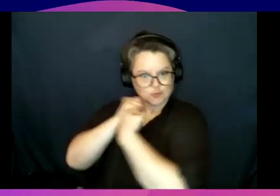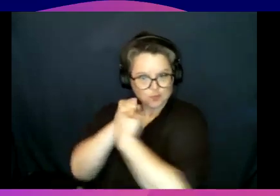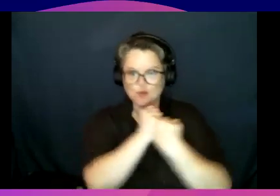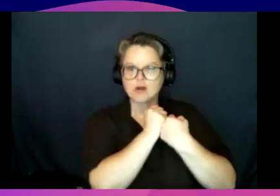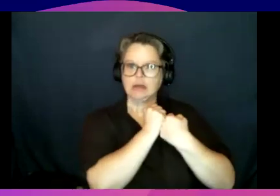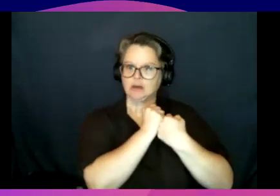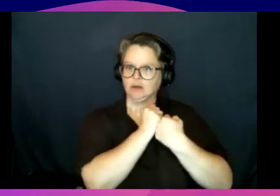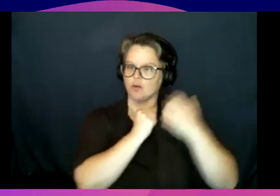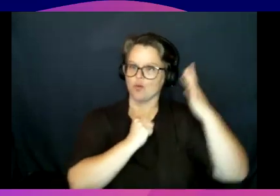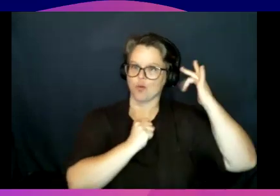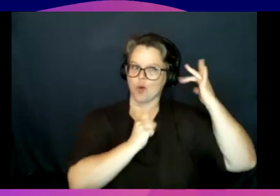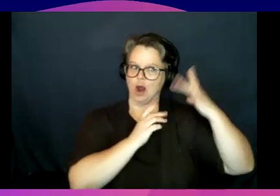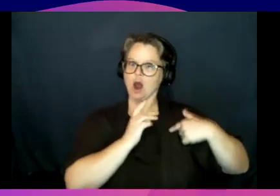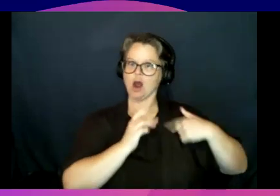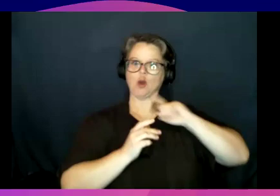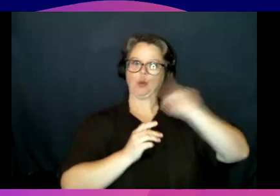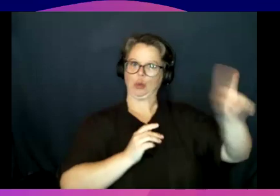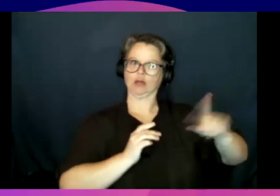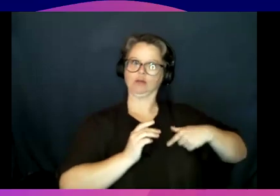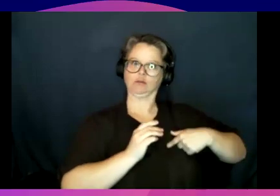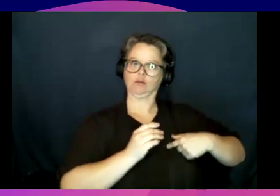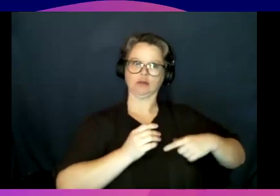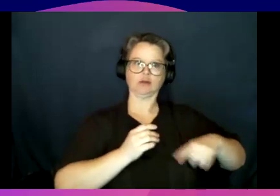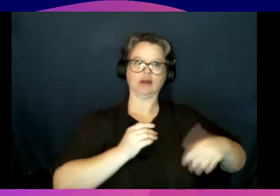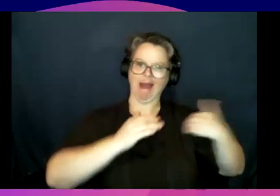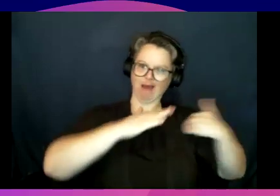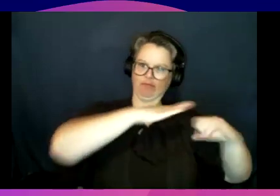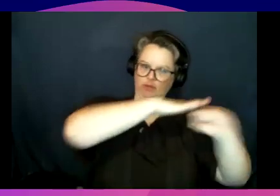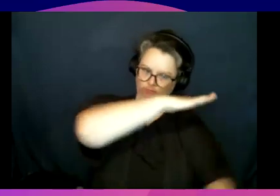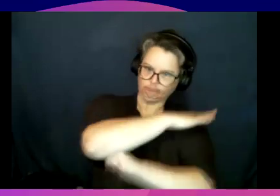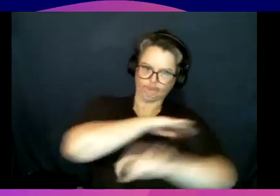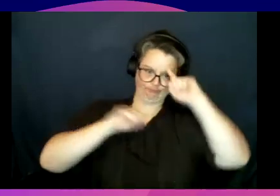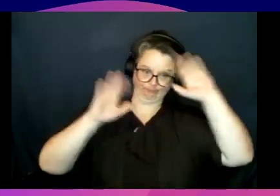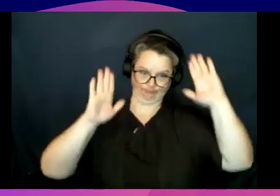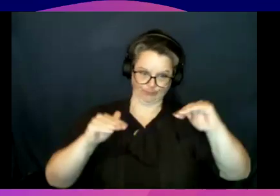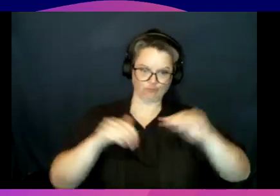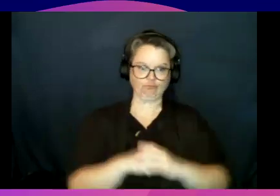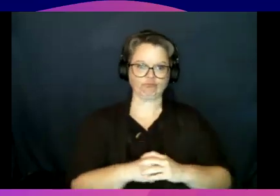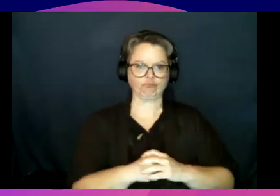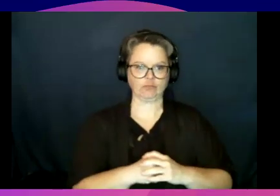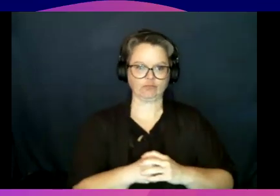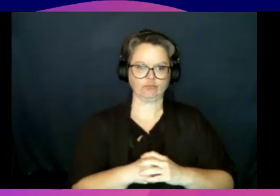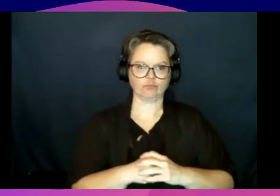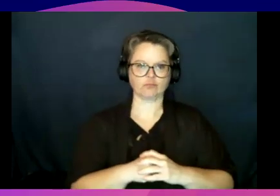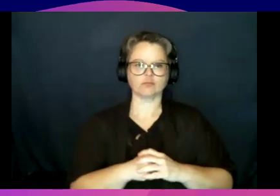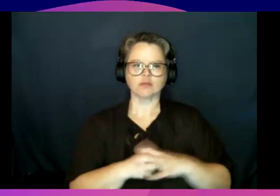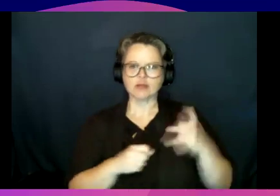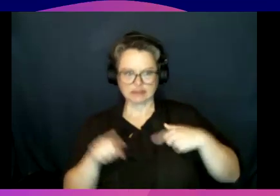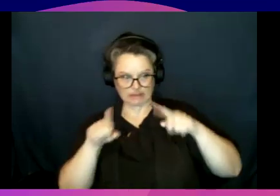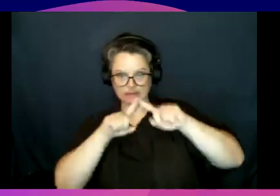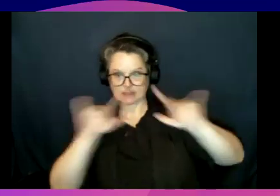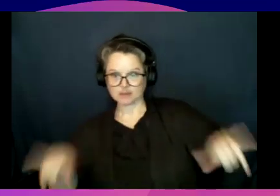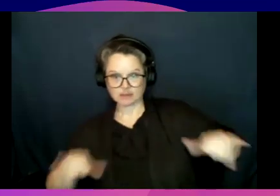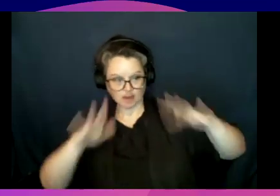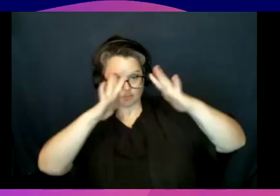recognizing the strengths and working together, of course, within our communities, but also within the ring levels of our organization. And how can we collaborate through